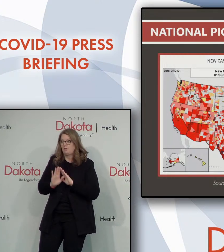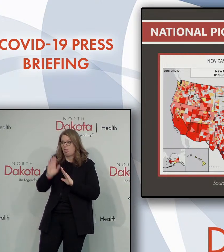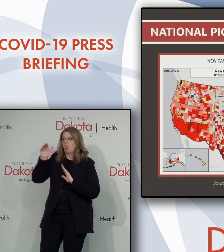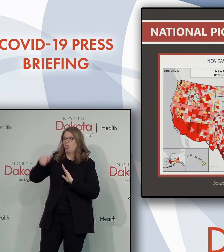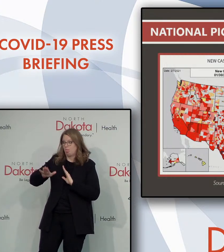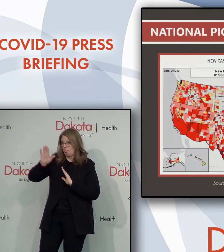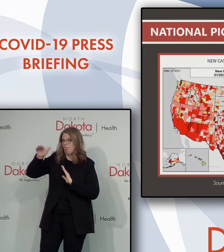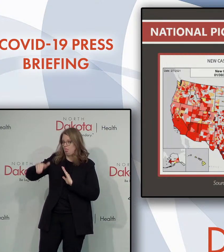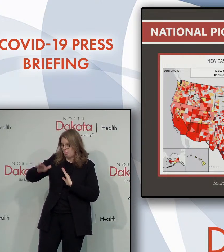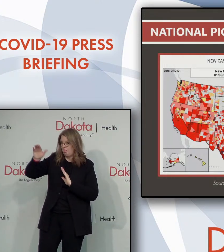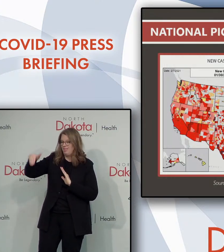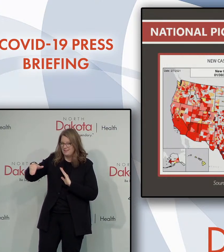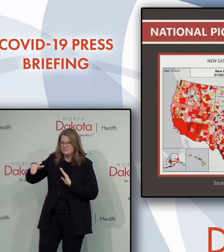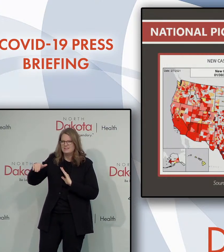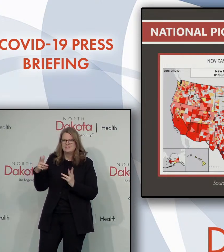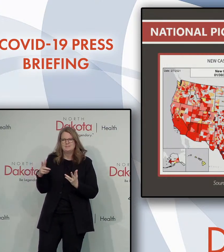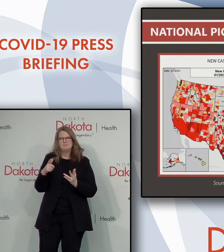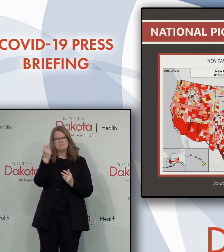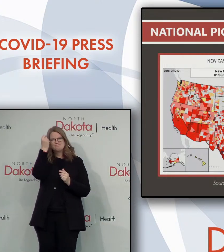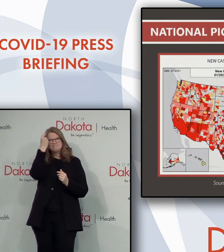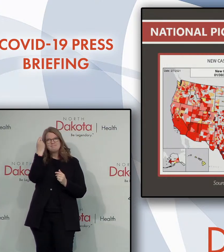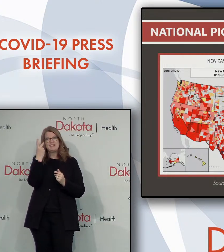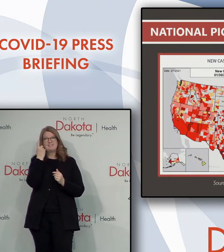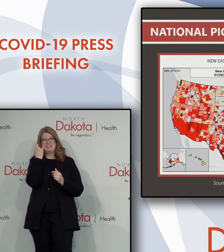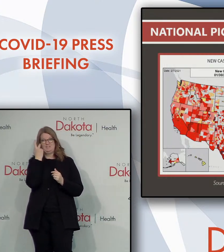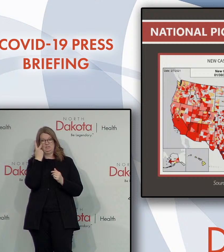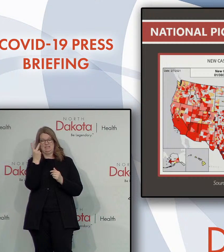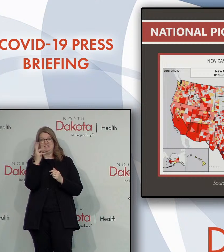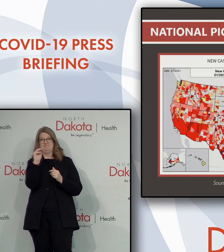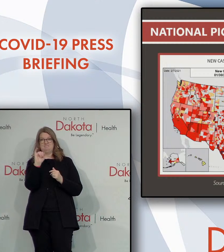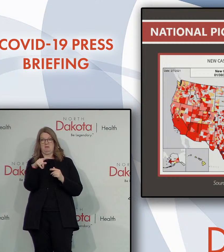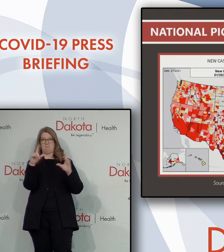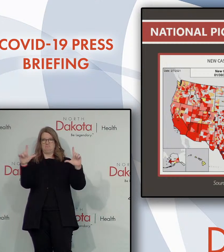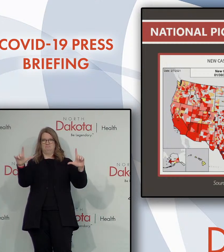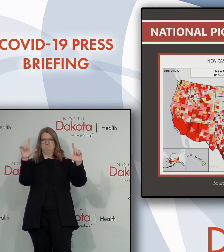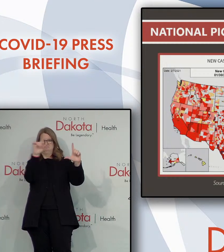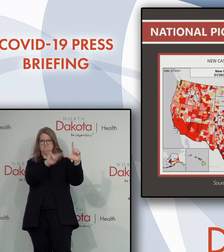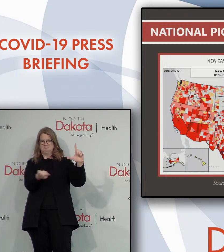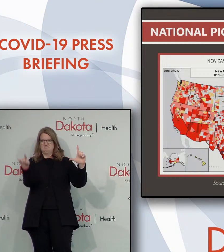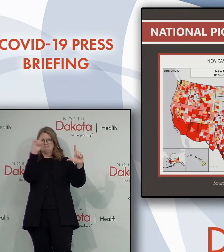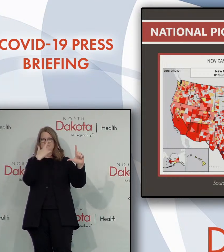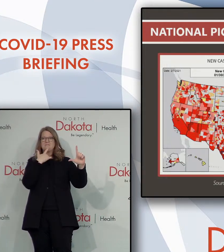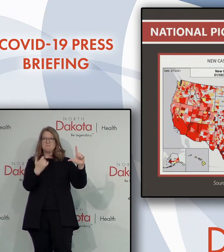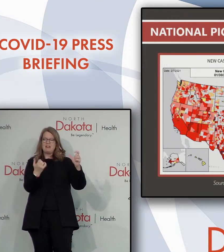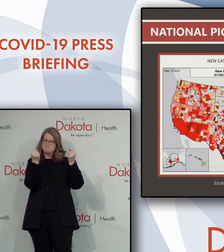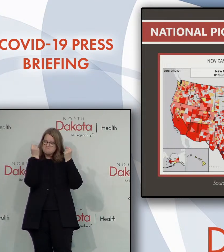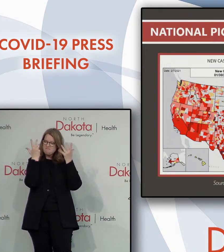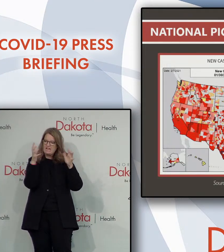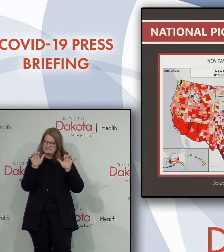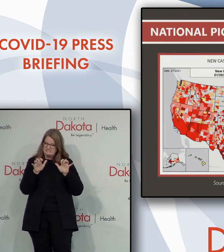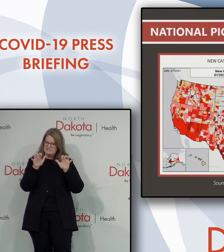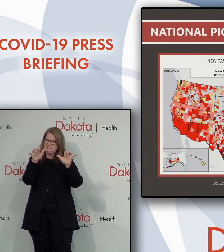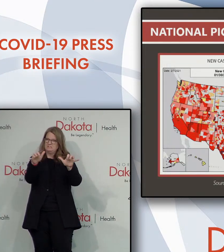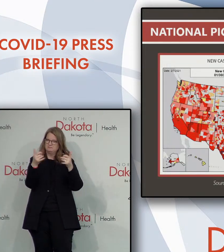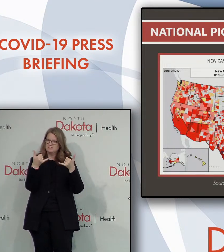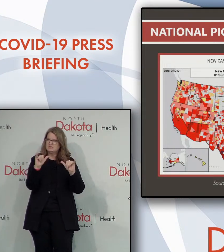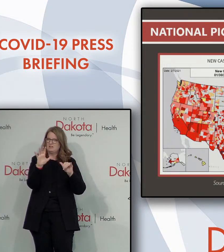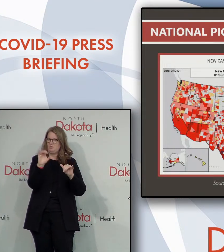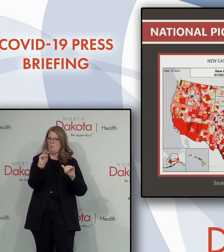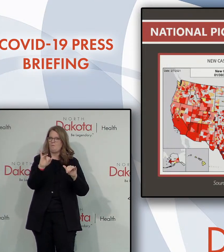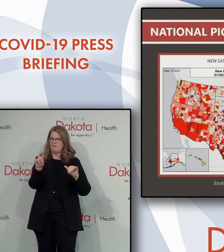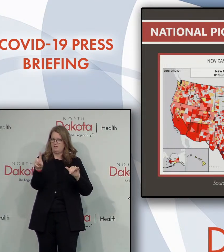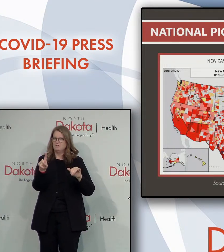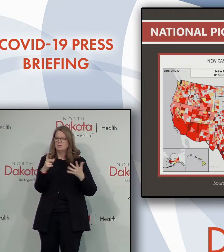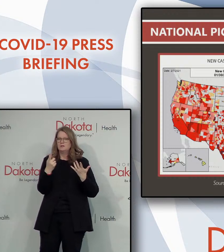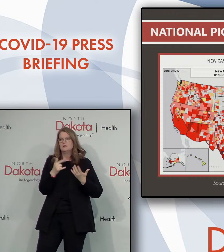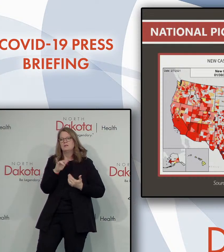there's significant COVID prevalence in the United States, and we're still, sadly, nationwide, there are between